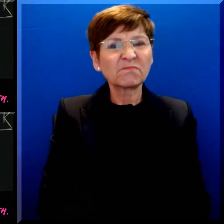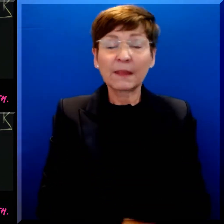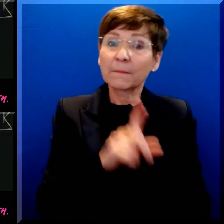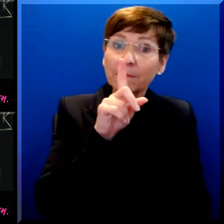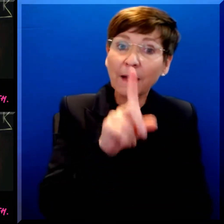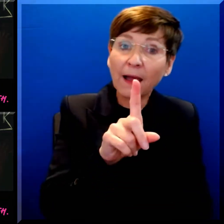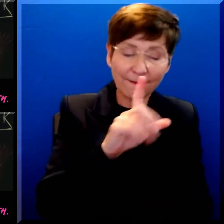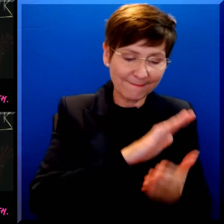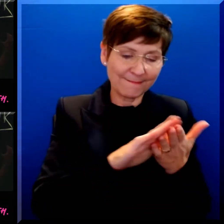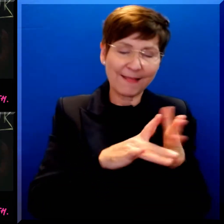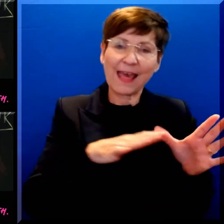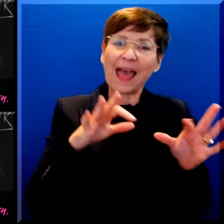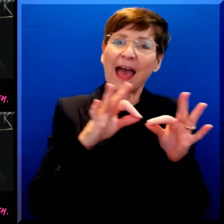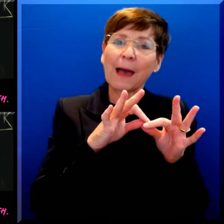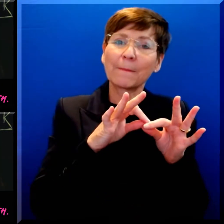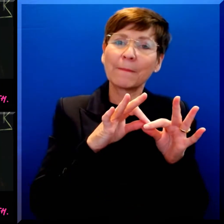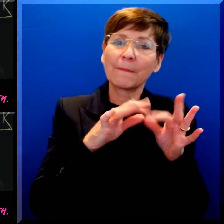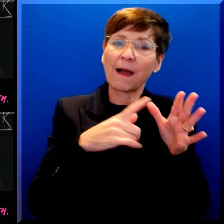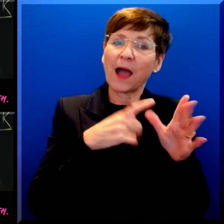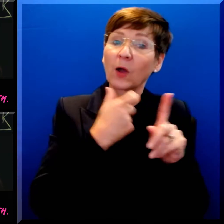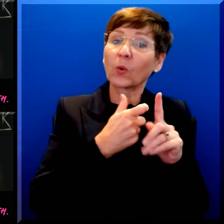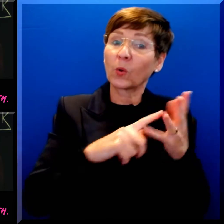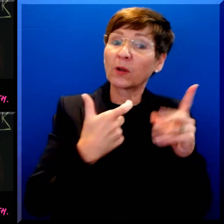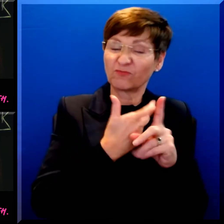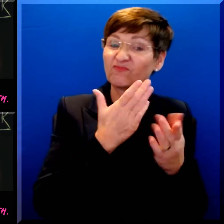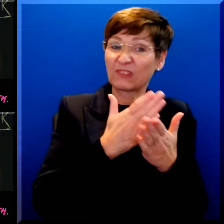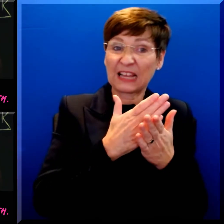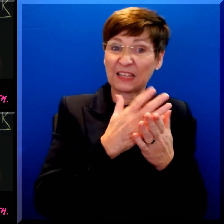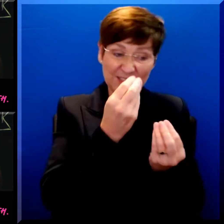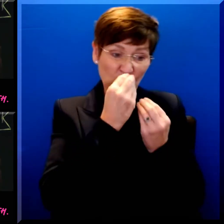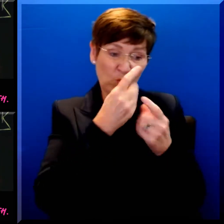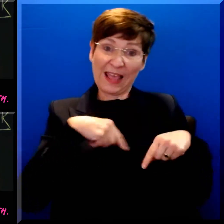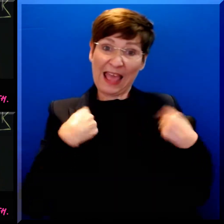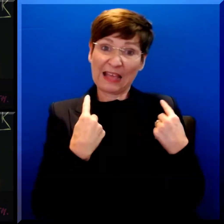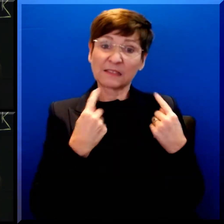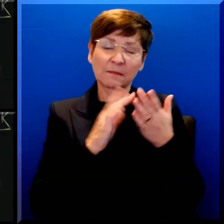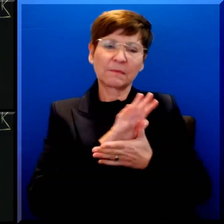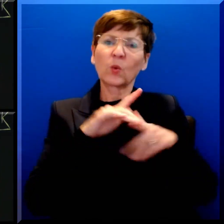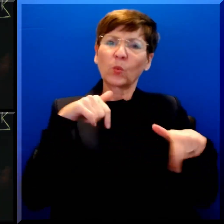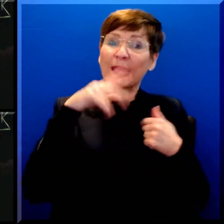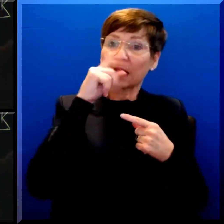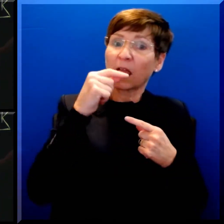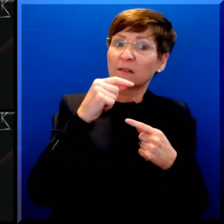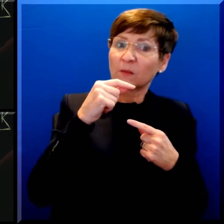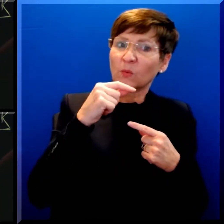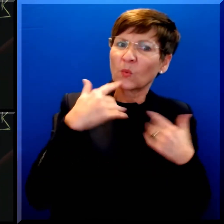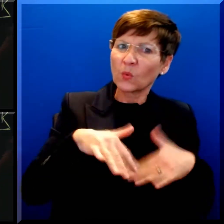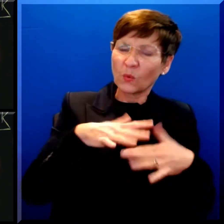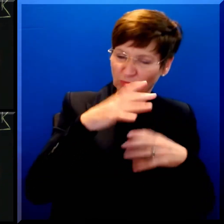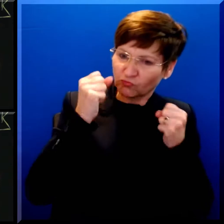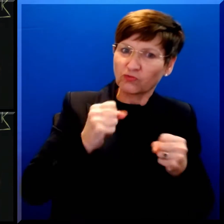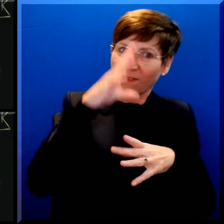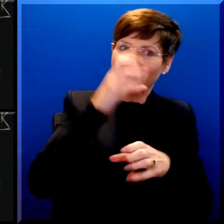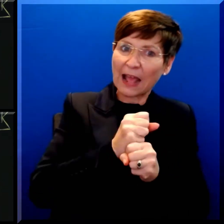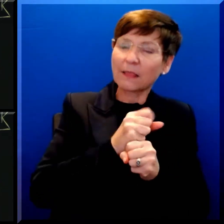both questions and faith at the same time. Guys, God doesn't just like tolerate your hard questions. He welcomes them. Because